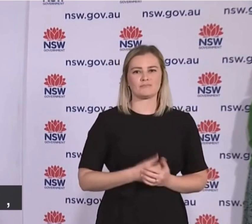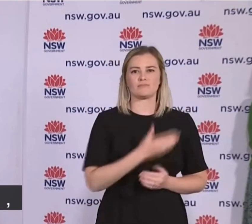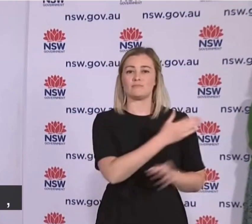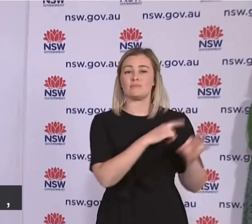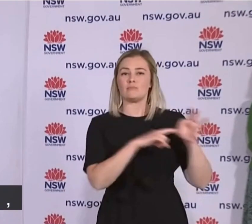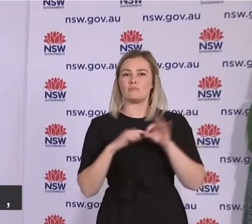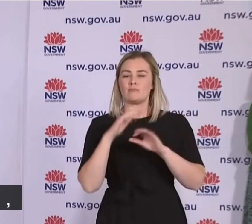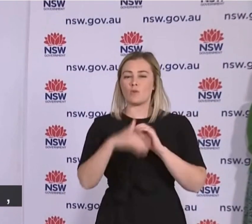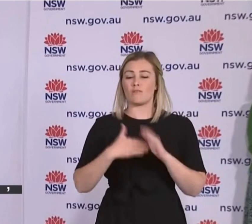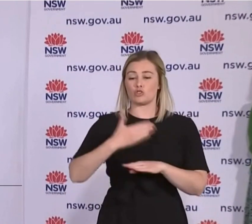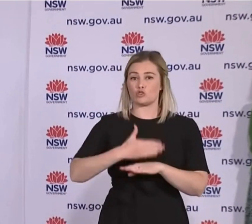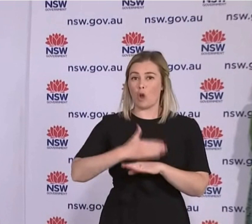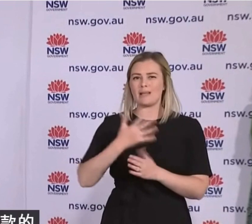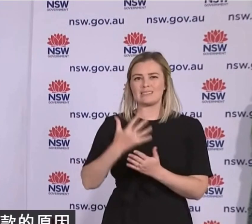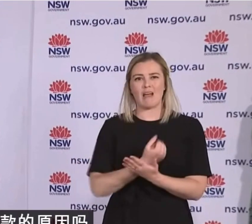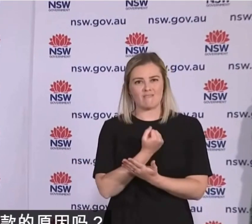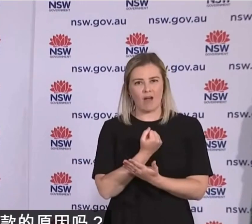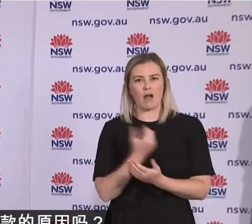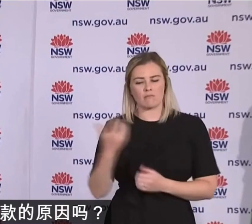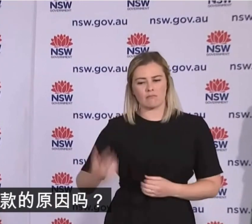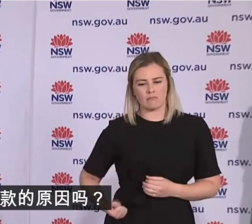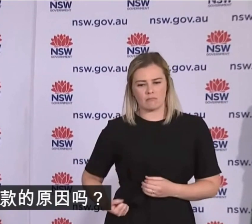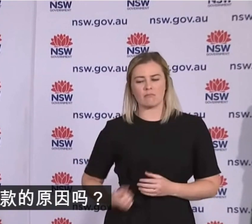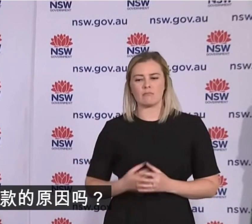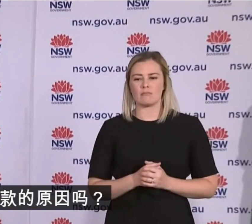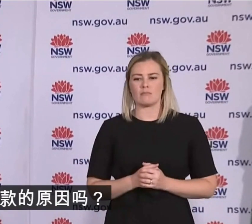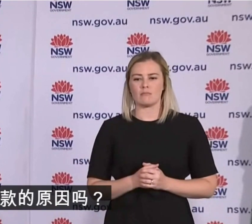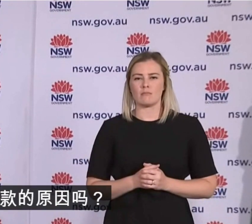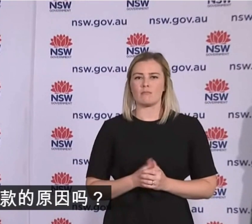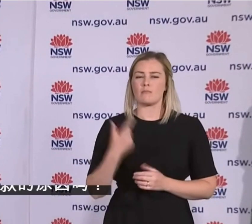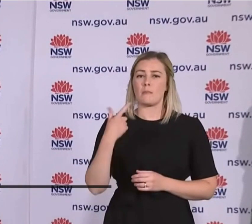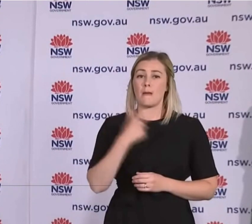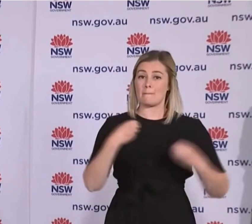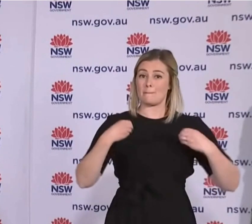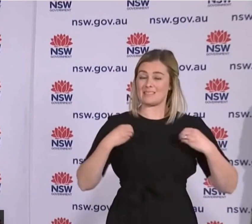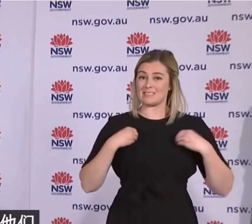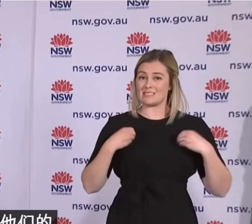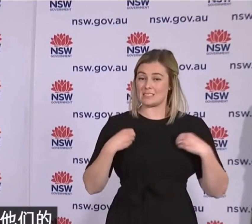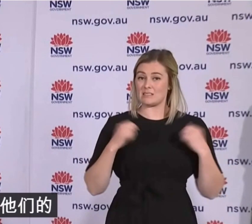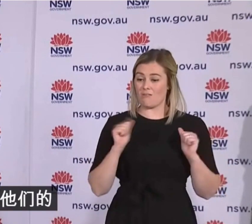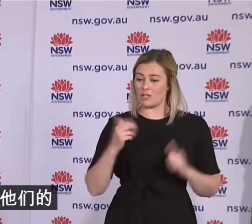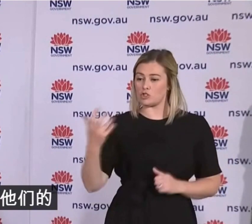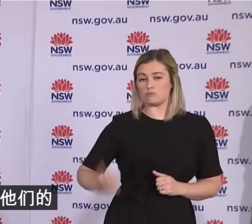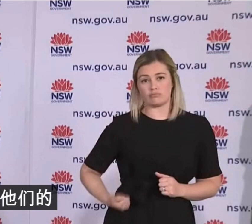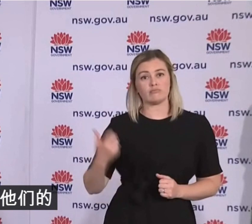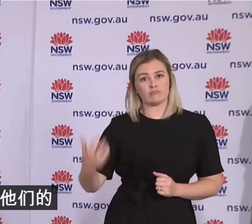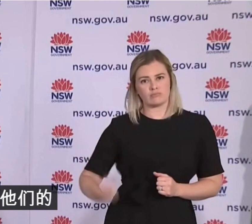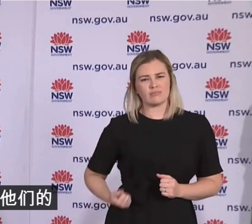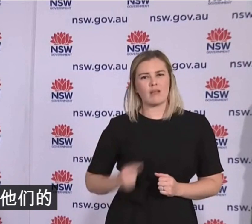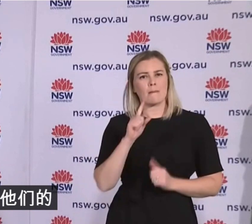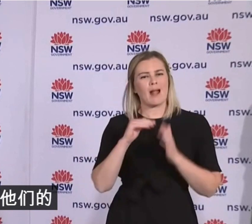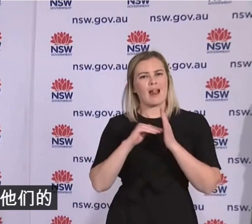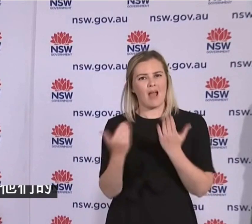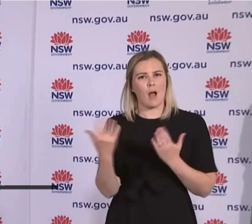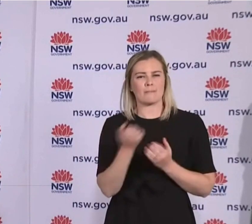if the lockdown hasn't lifted yet, can you explain why businesses are receiving payments are now required to confirm their eligibility every